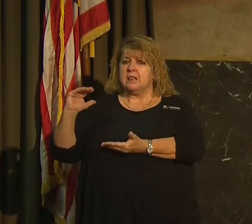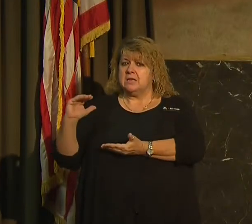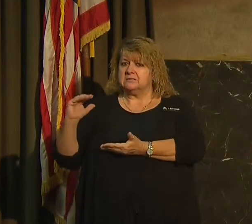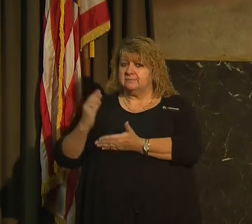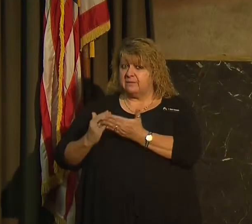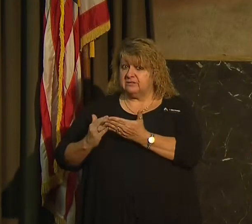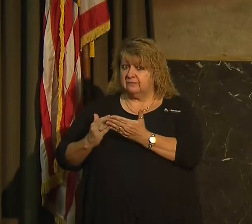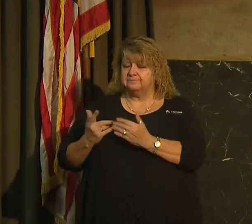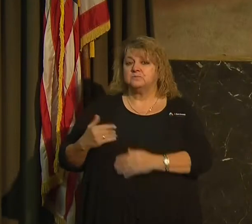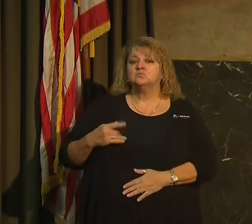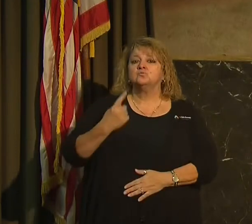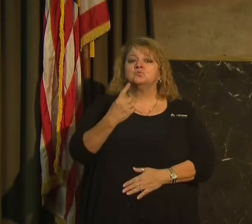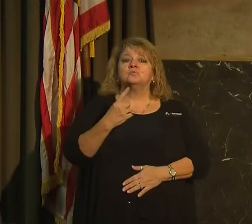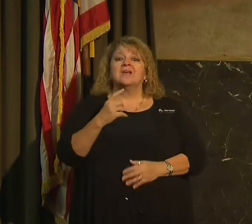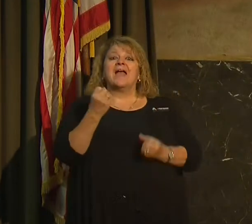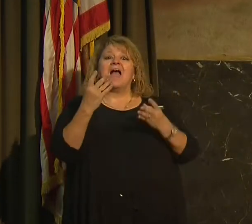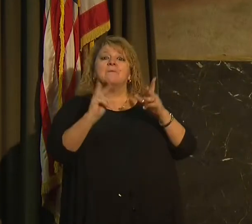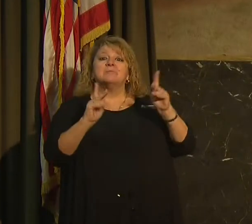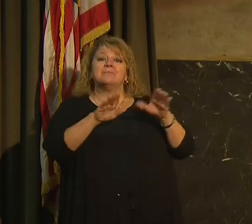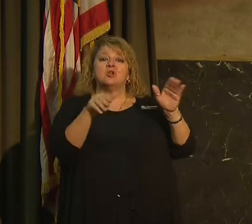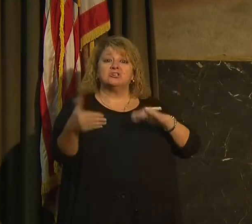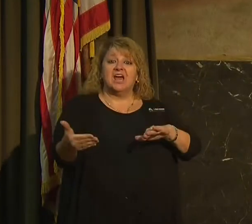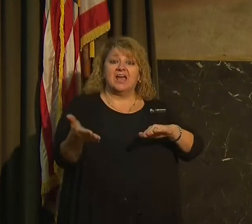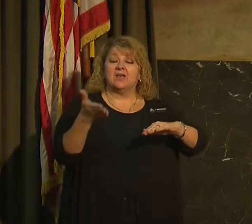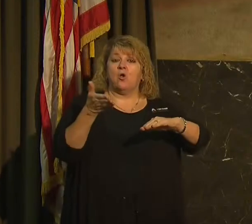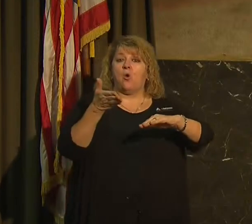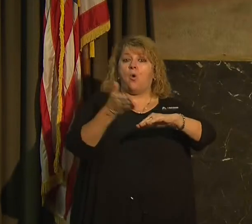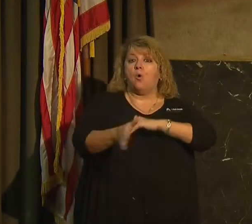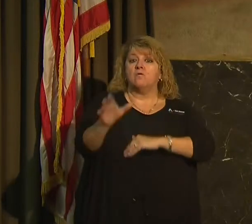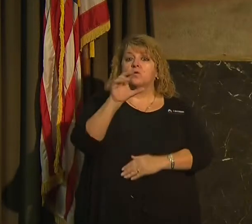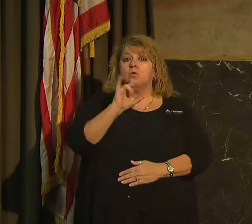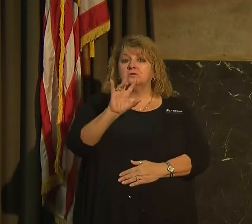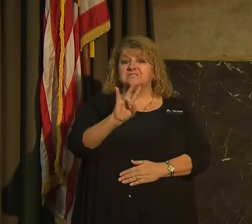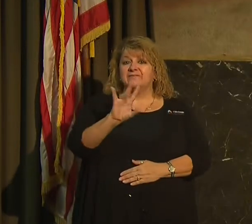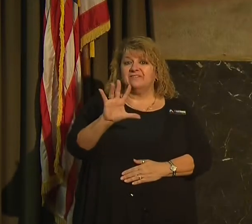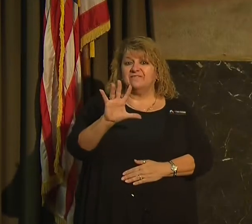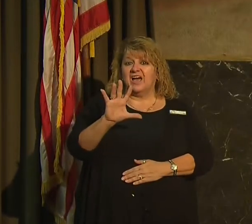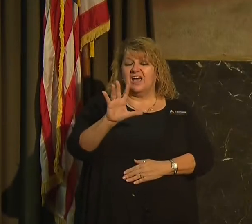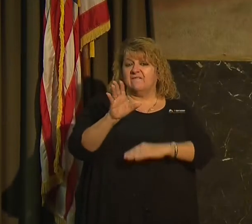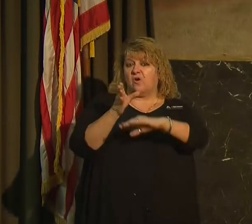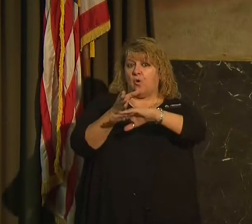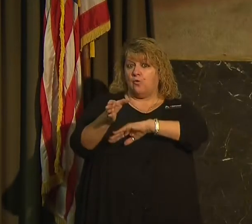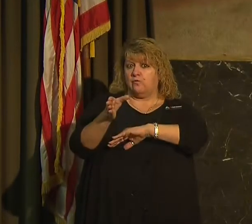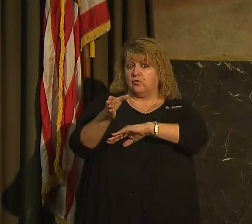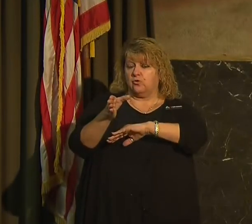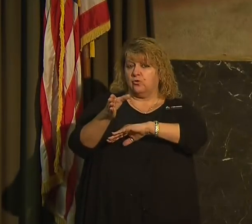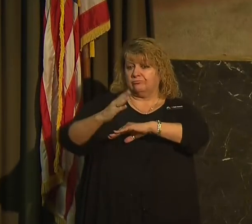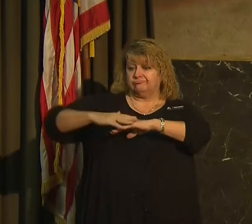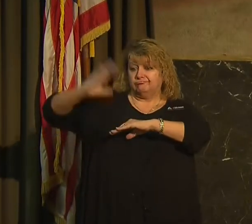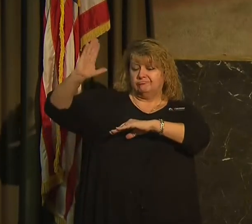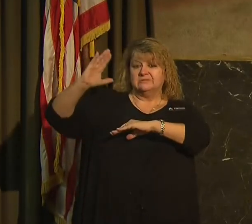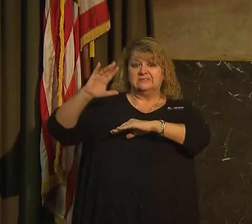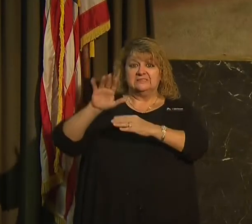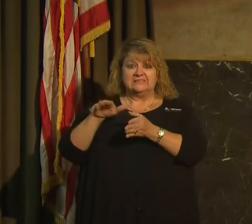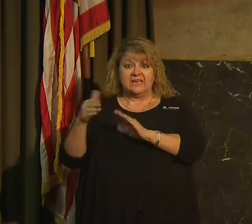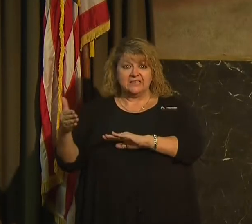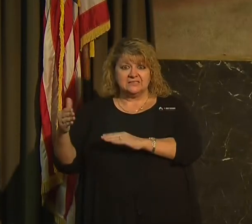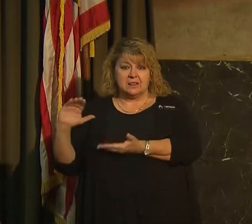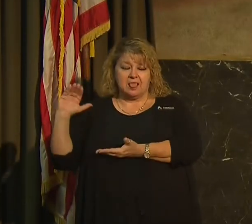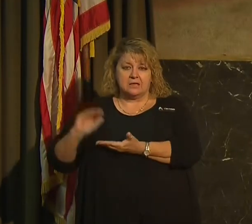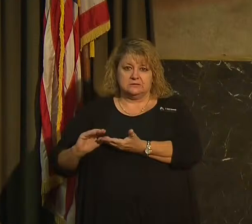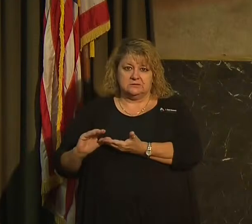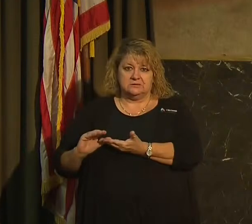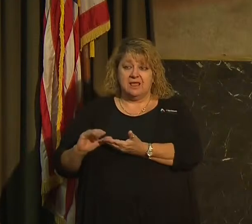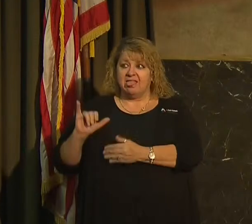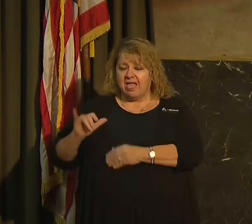very steep decline in COVID deaths of people 75 and older, our most vaccinated group.